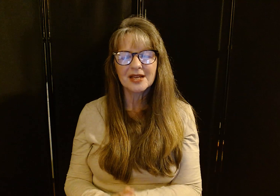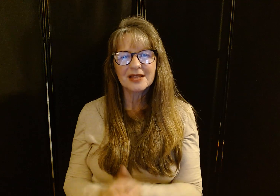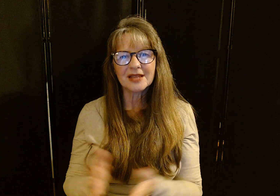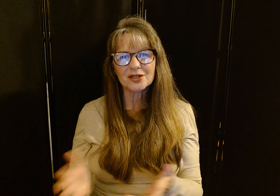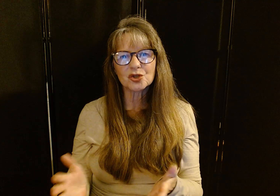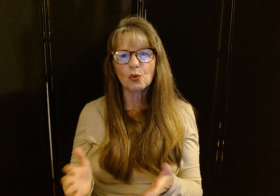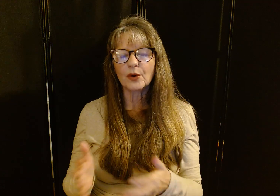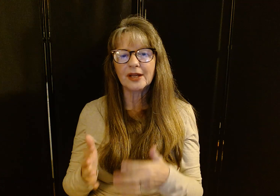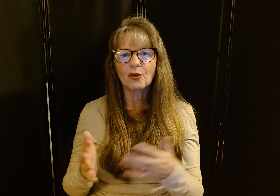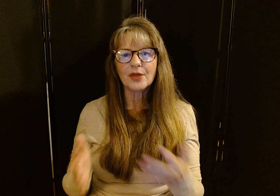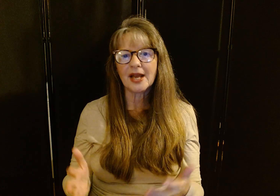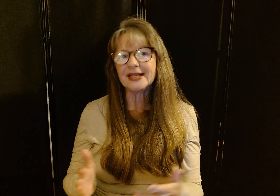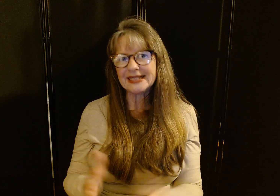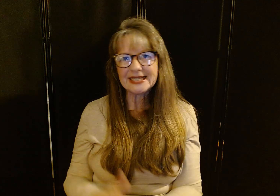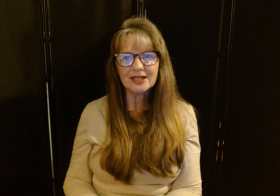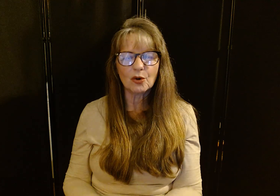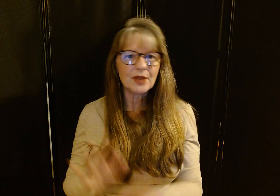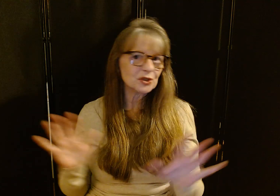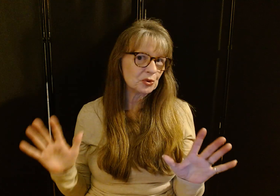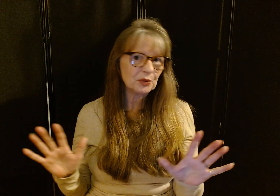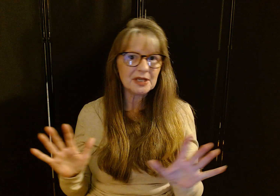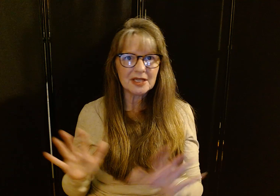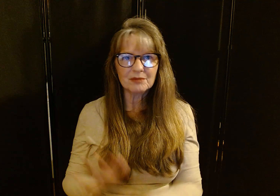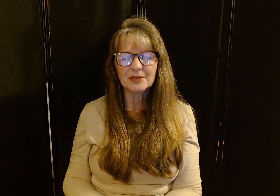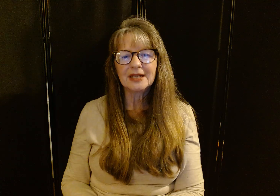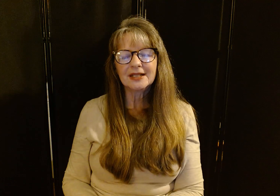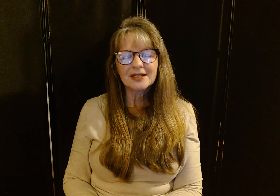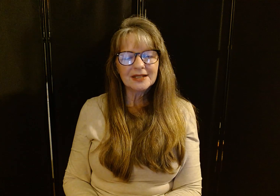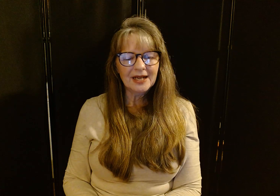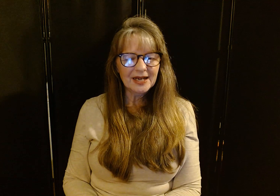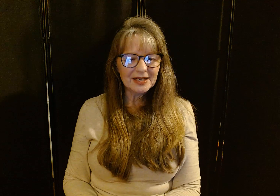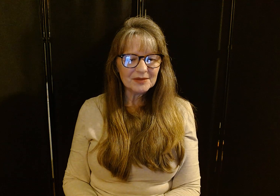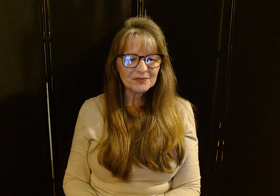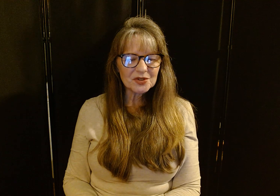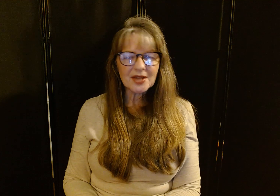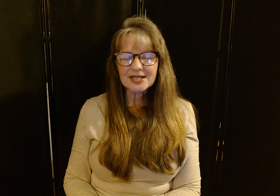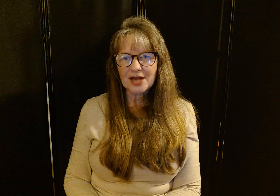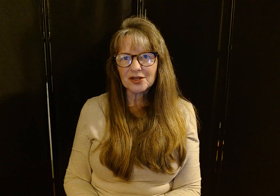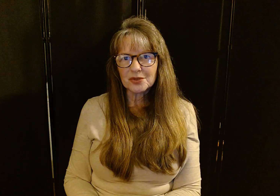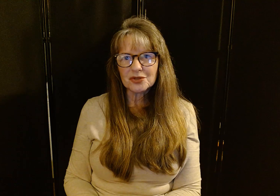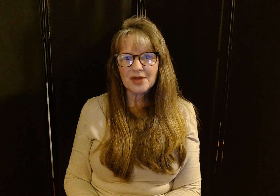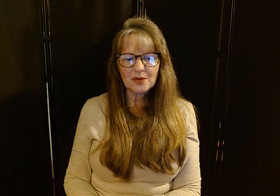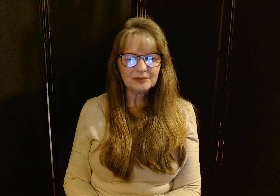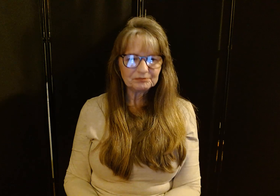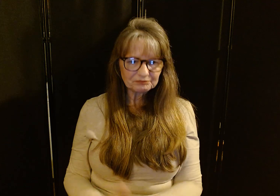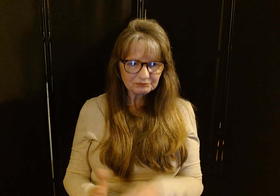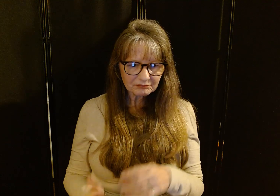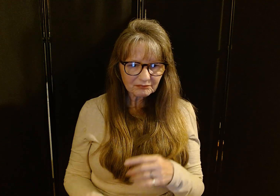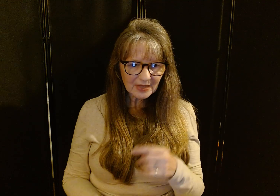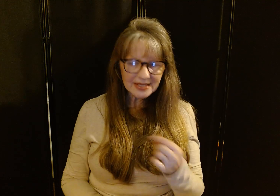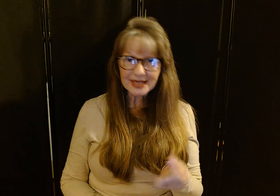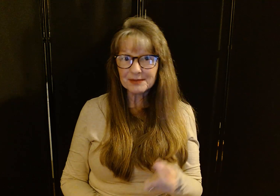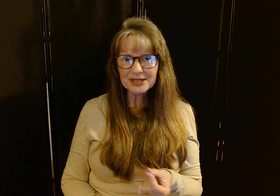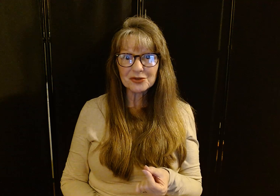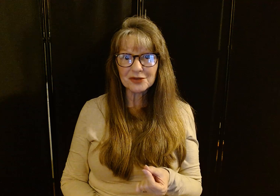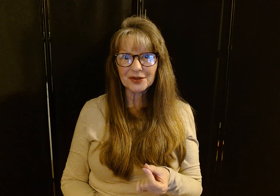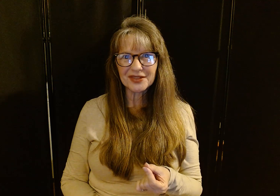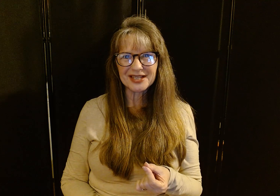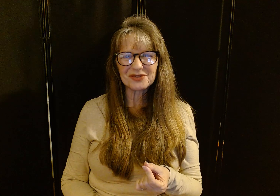that story or that idea or that dream. So that's how you would do that one, because they can mean two different things, right?